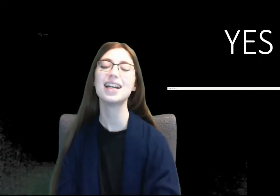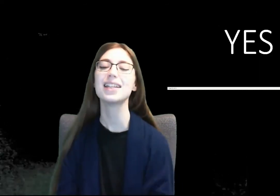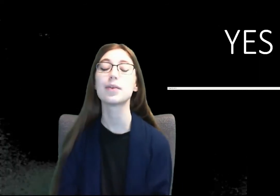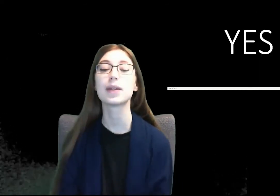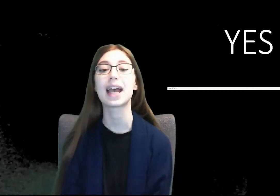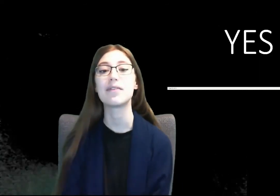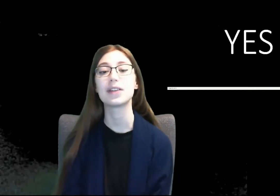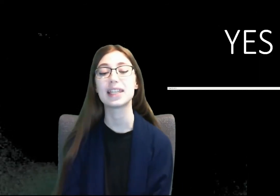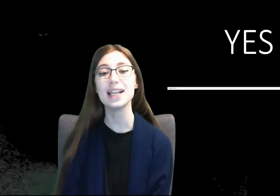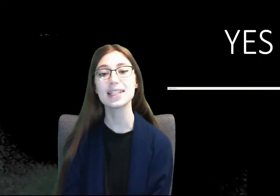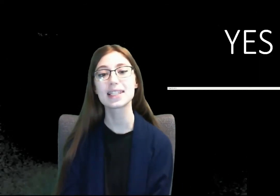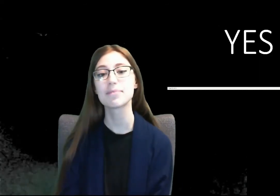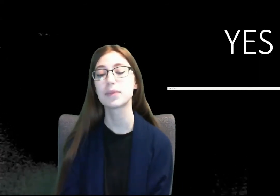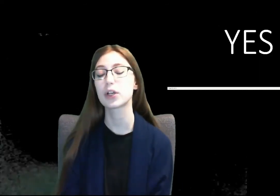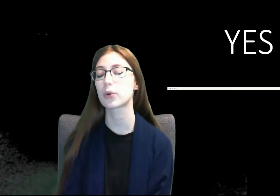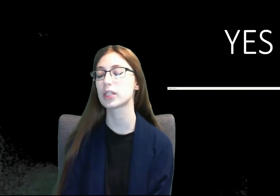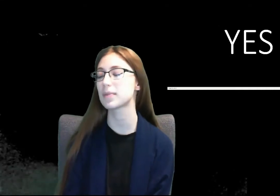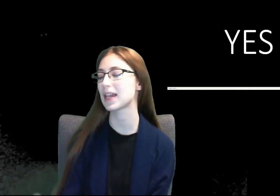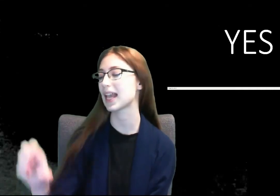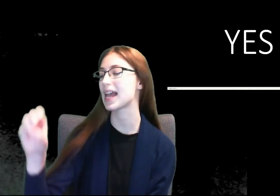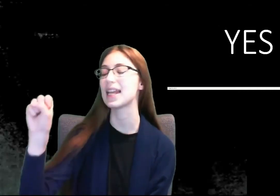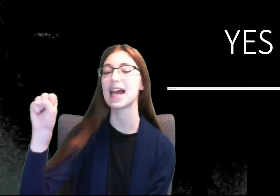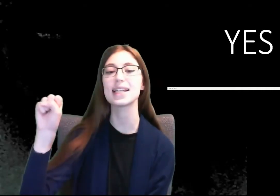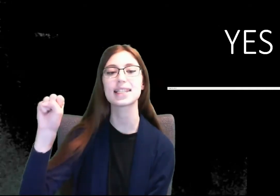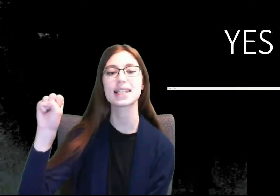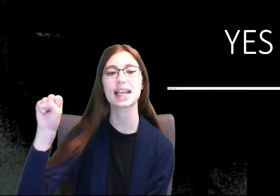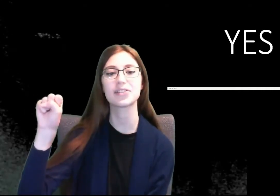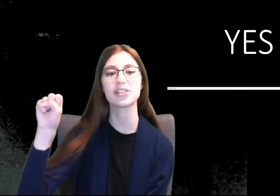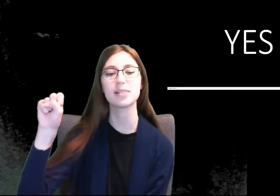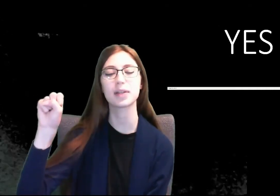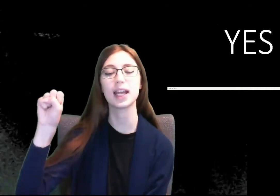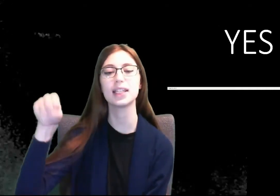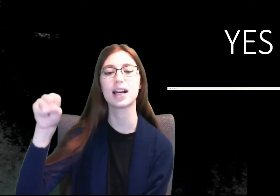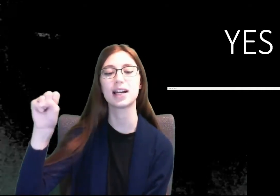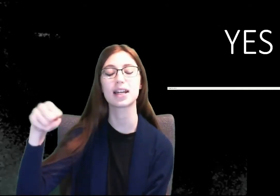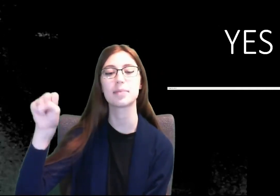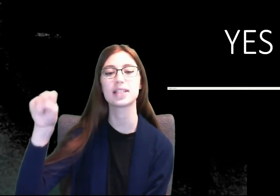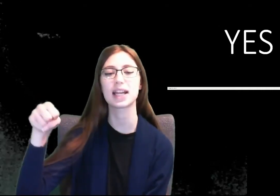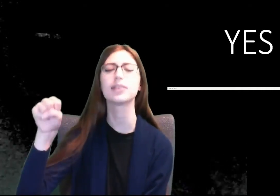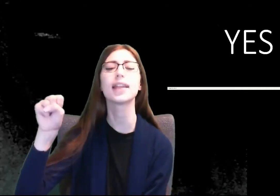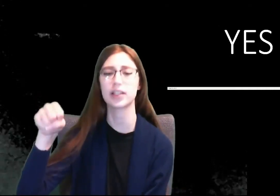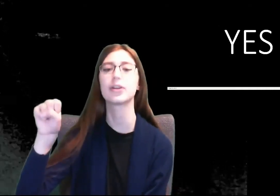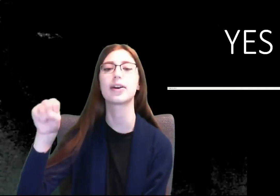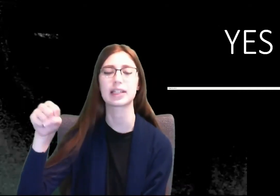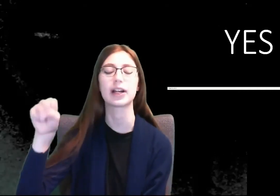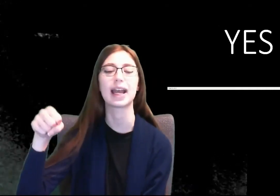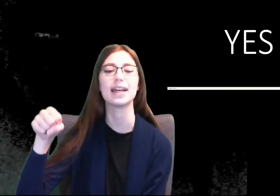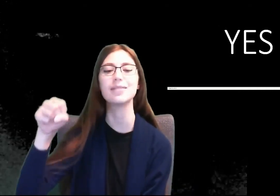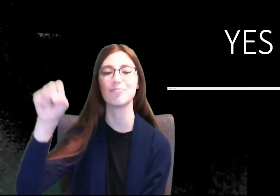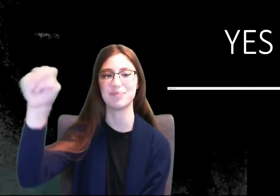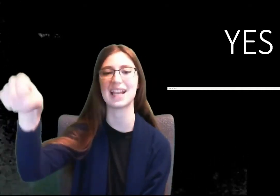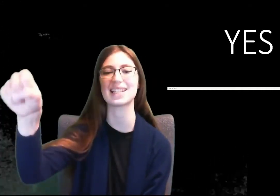Then we have yes. You're going to make an S hand shape and nod it up and down like you're nodding your head. Yes.